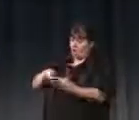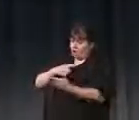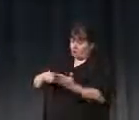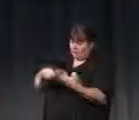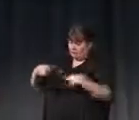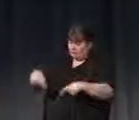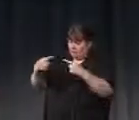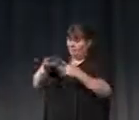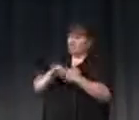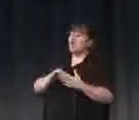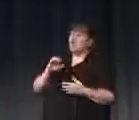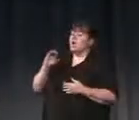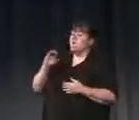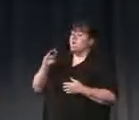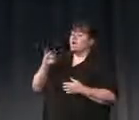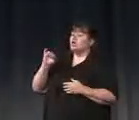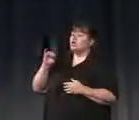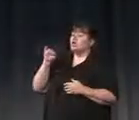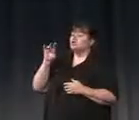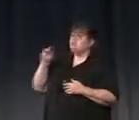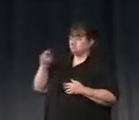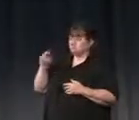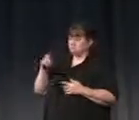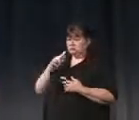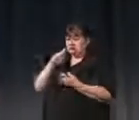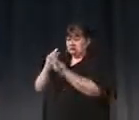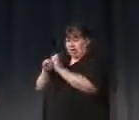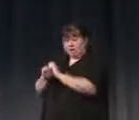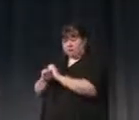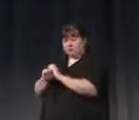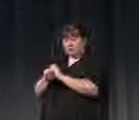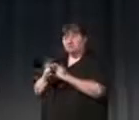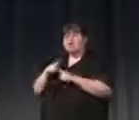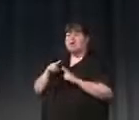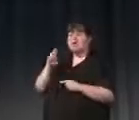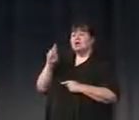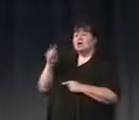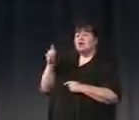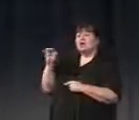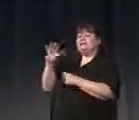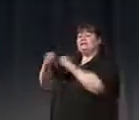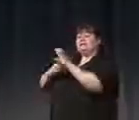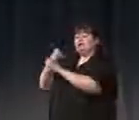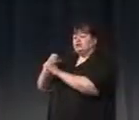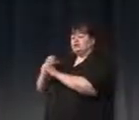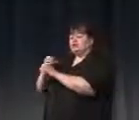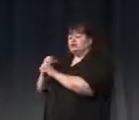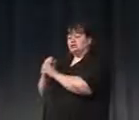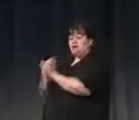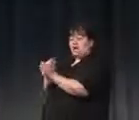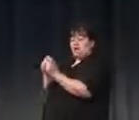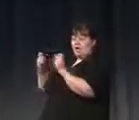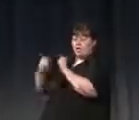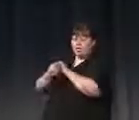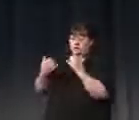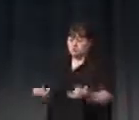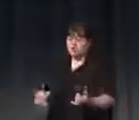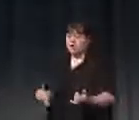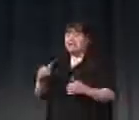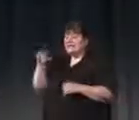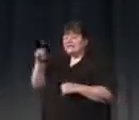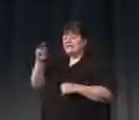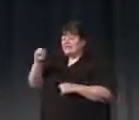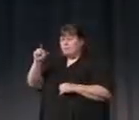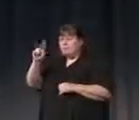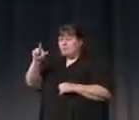a keyword, again in the Raymond Williams sense, from the late 19th century to the present. Yes, modulation is an